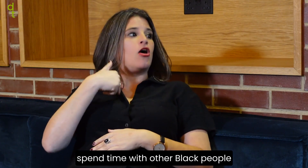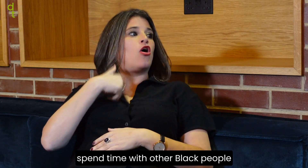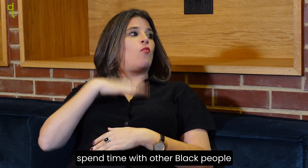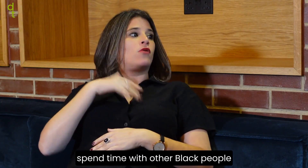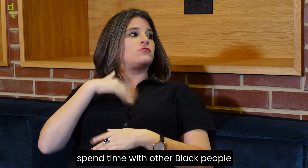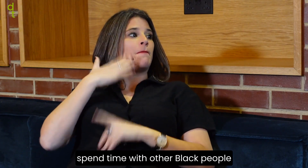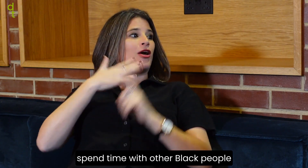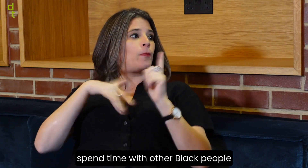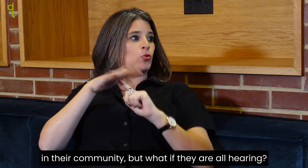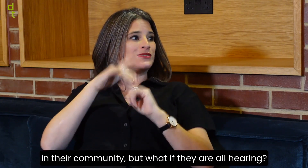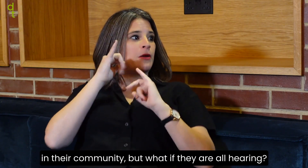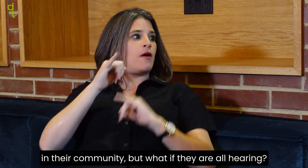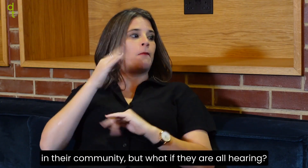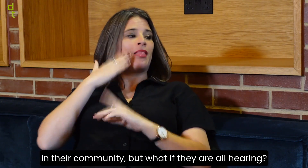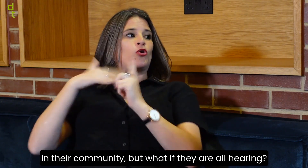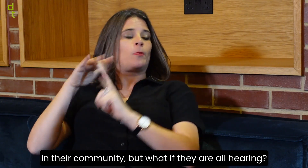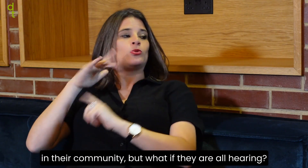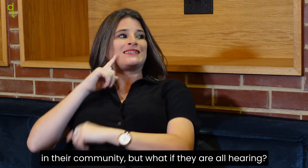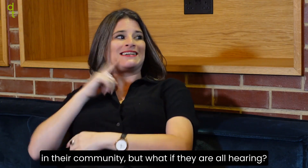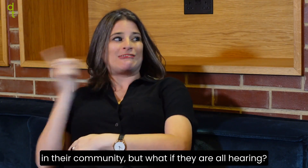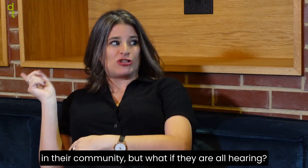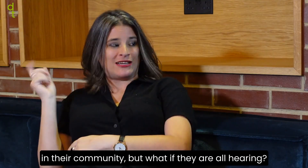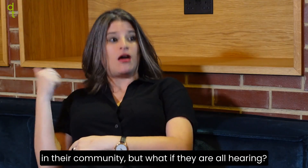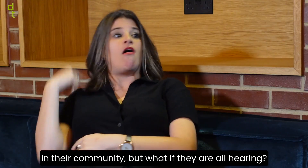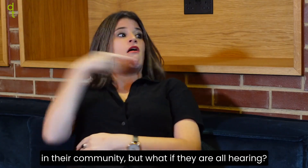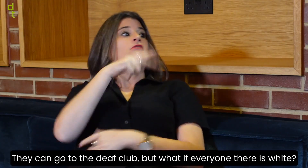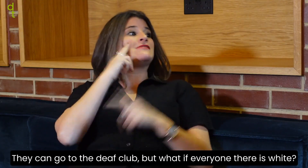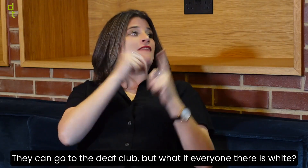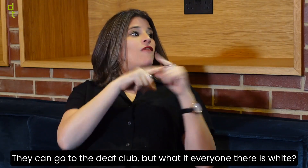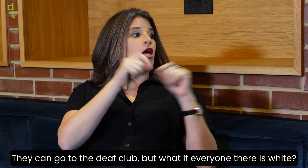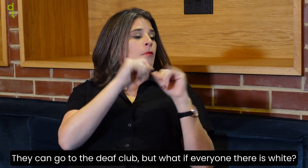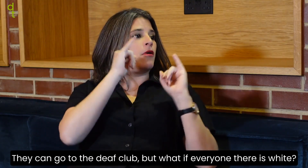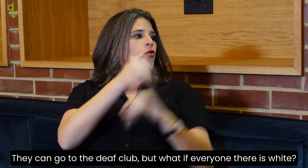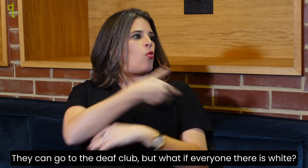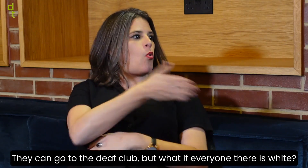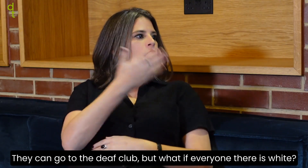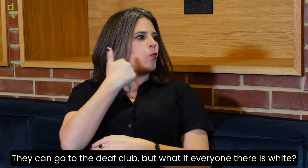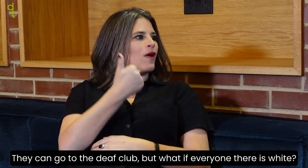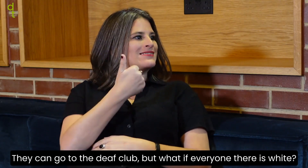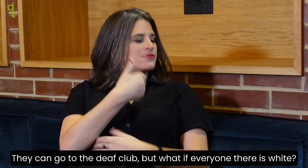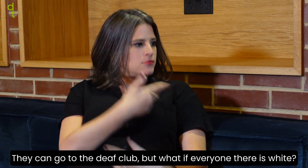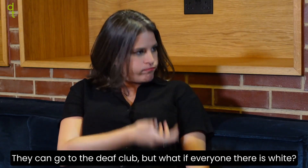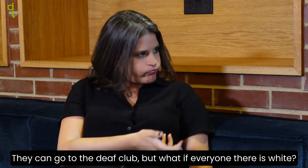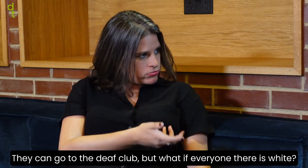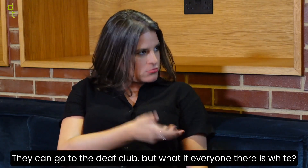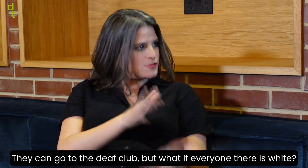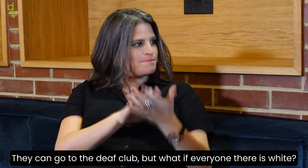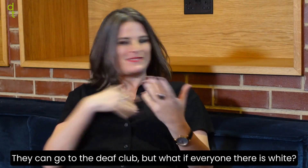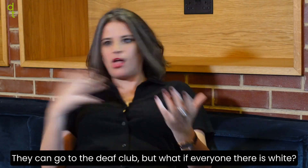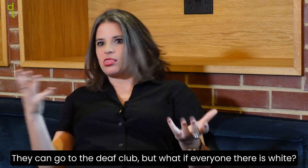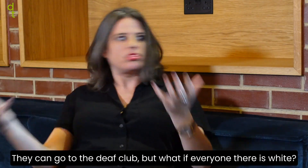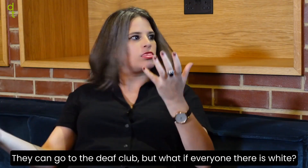with other black people in their community, but what if they're all hearing? They can go to the Deaf Club, but what if everyone there is white?